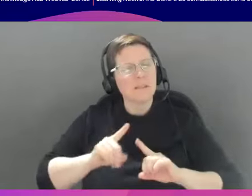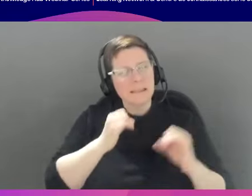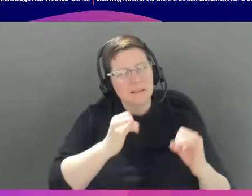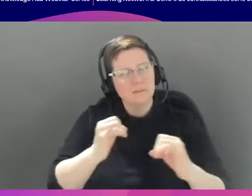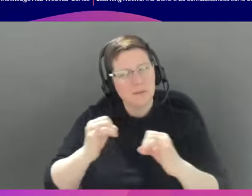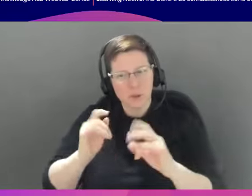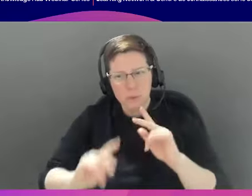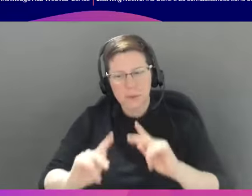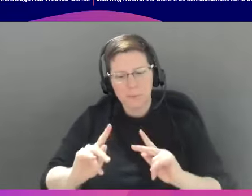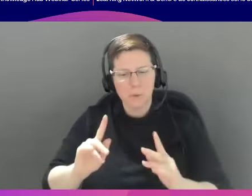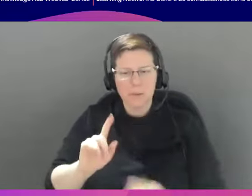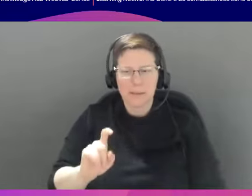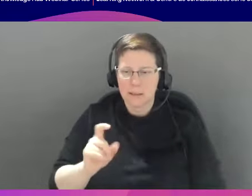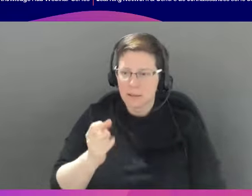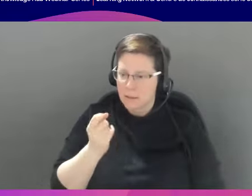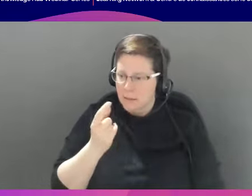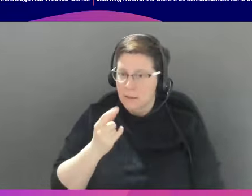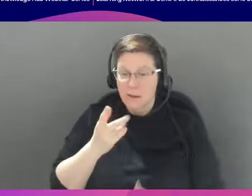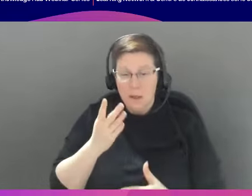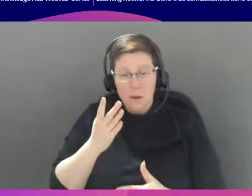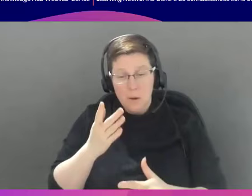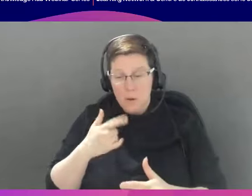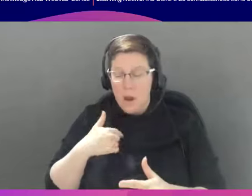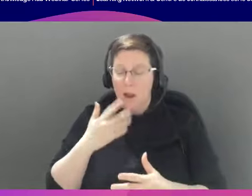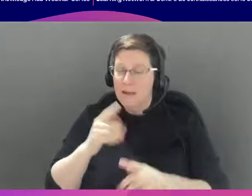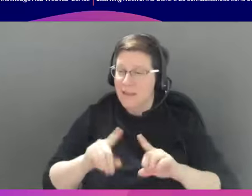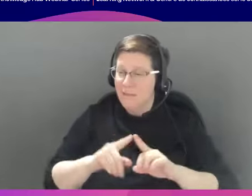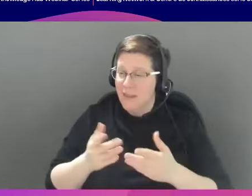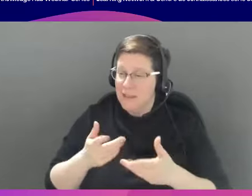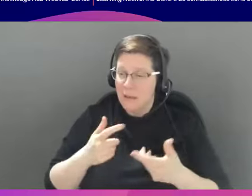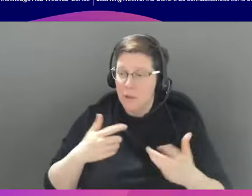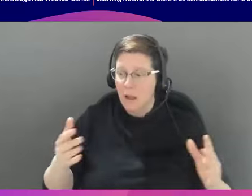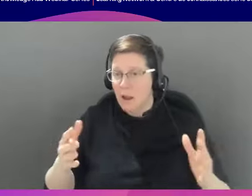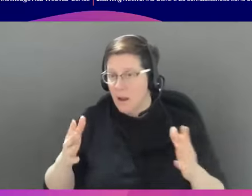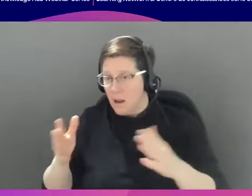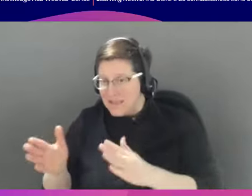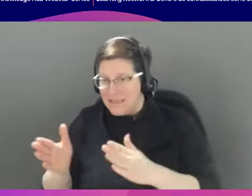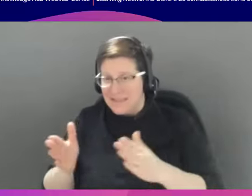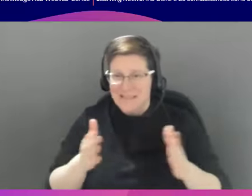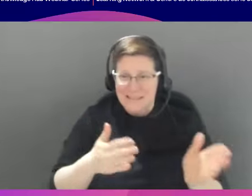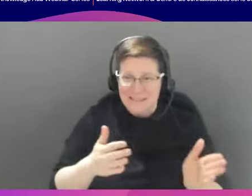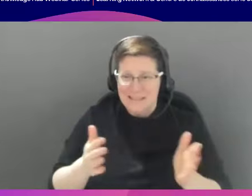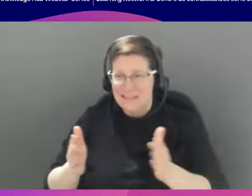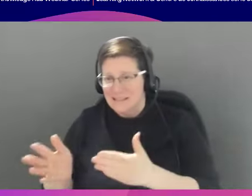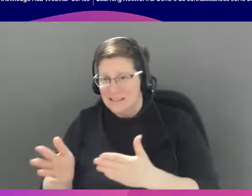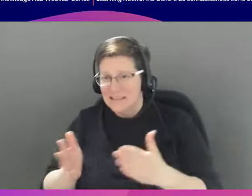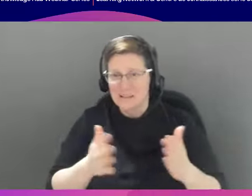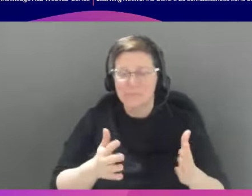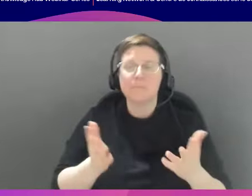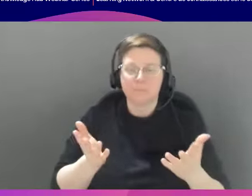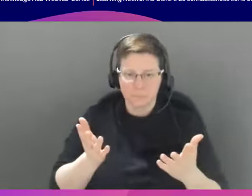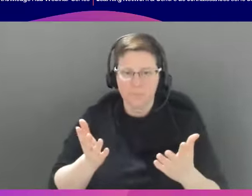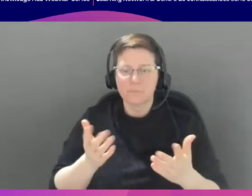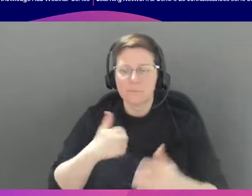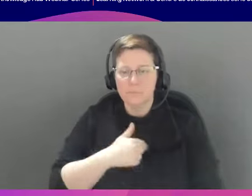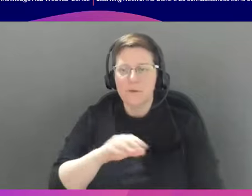that both pull incels away from the community while also drawing them back in. We found a